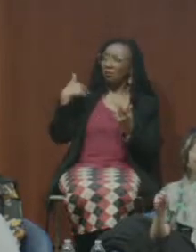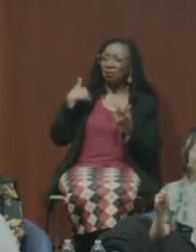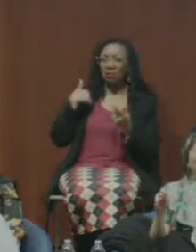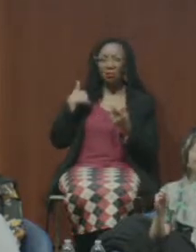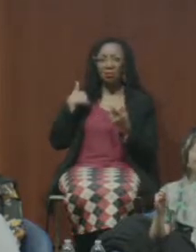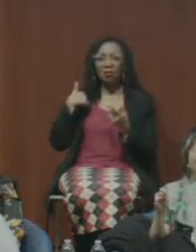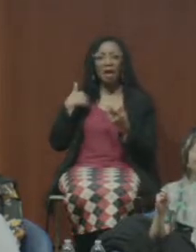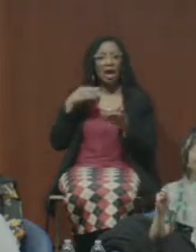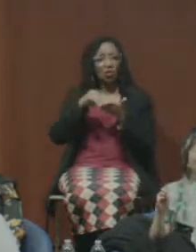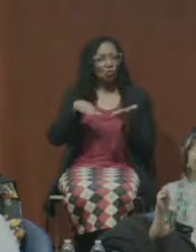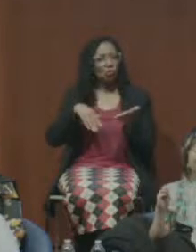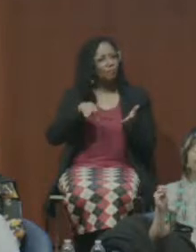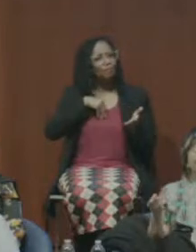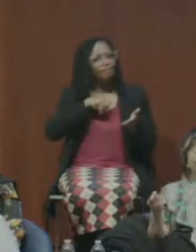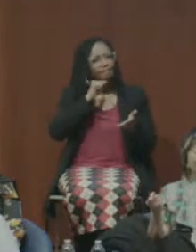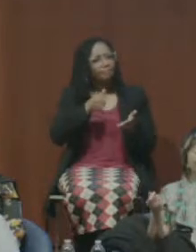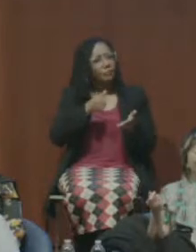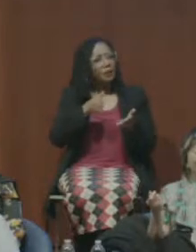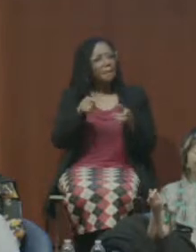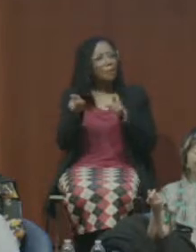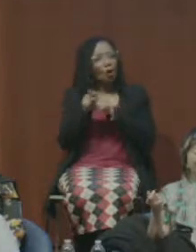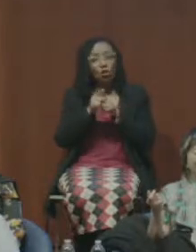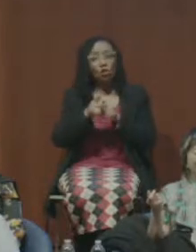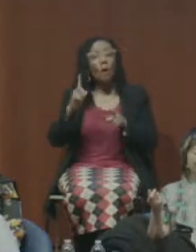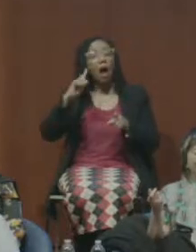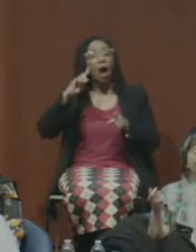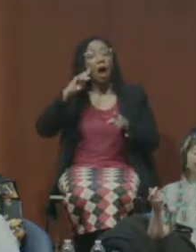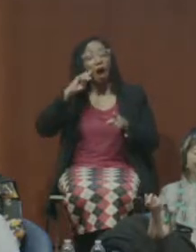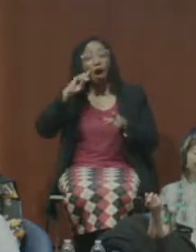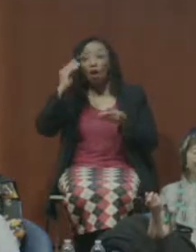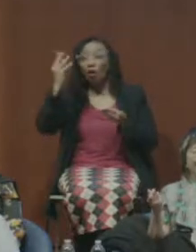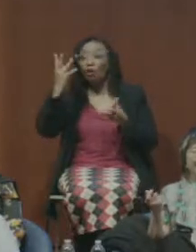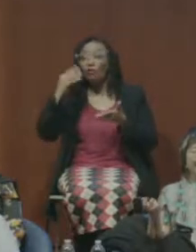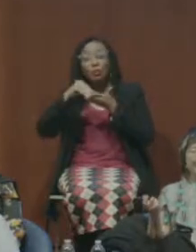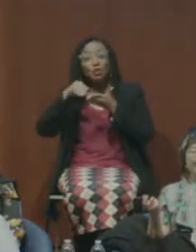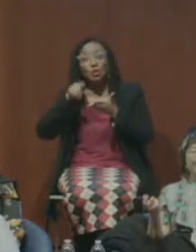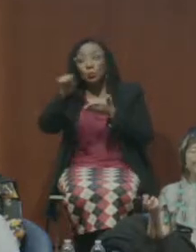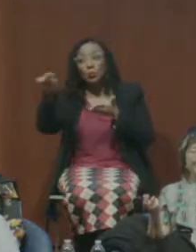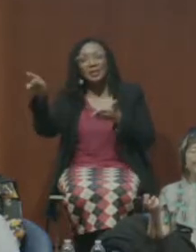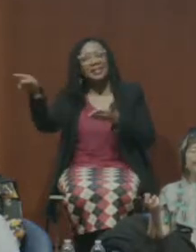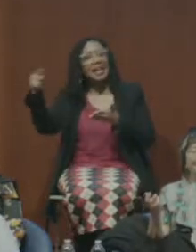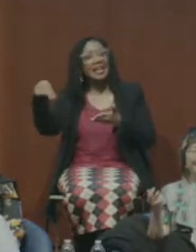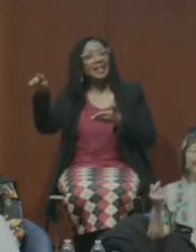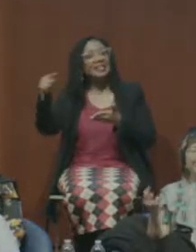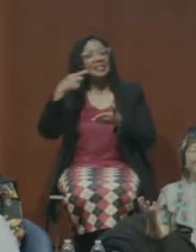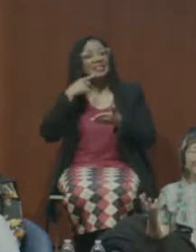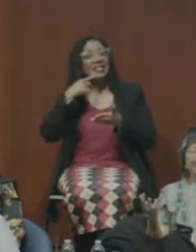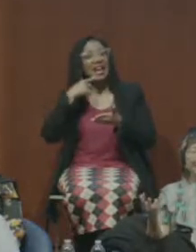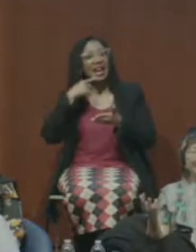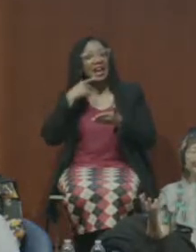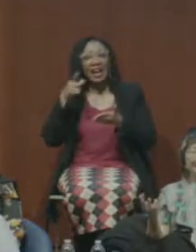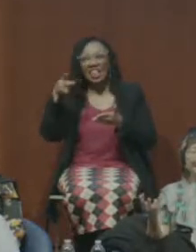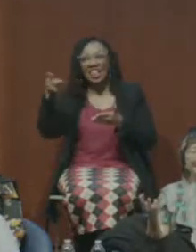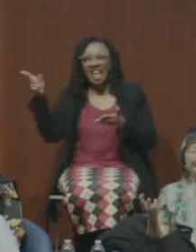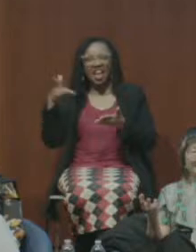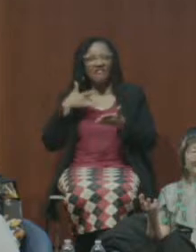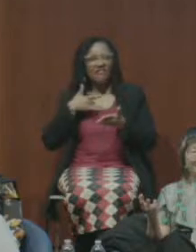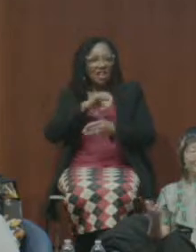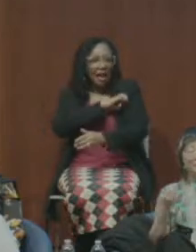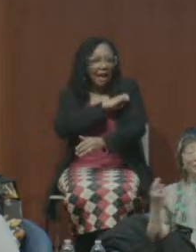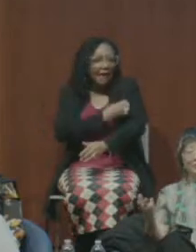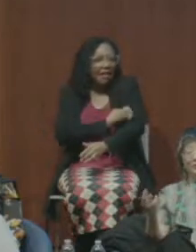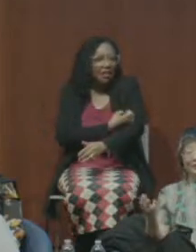that. But I've also heard from the students how energized